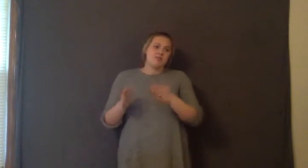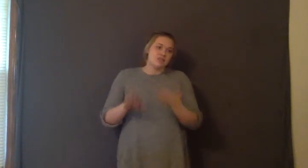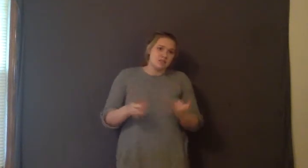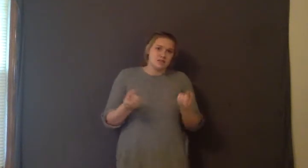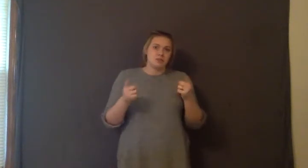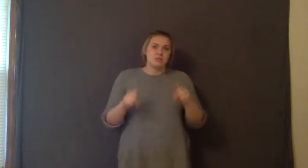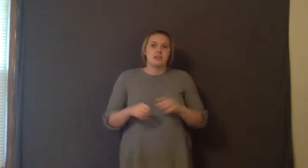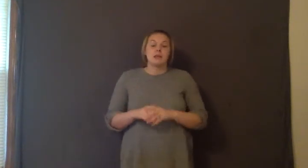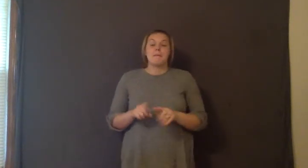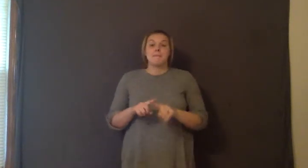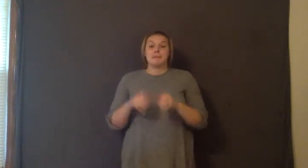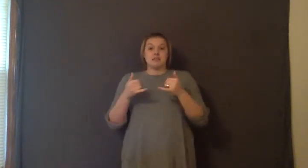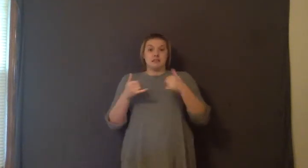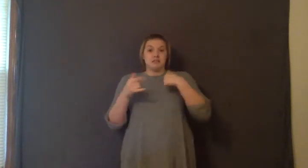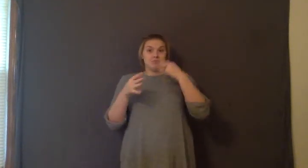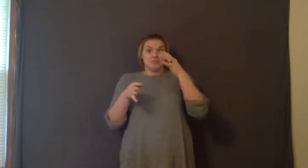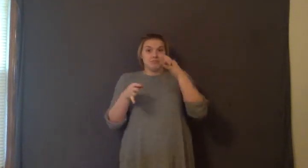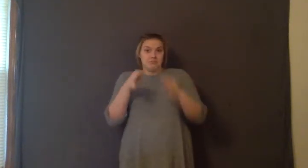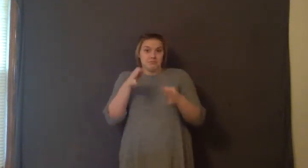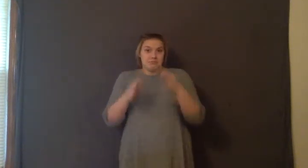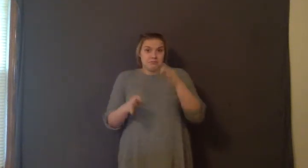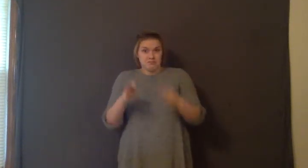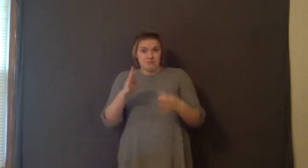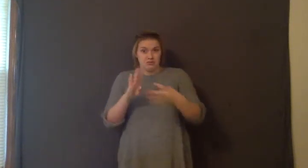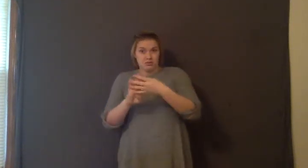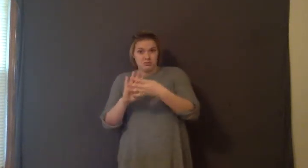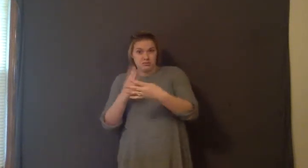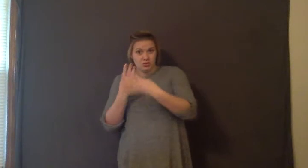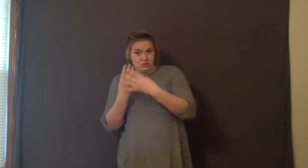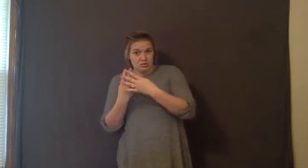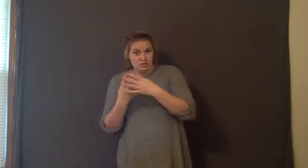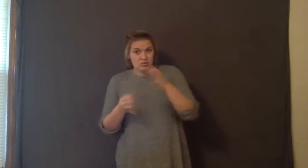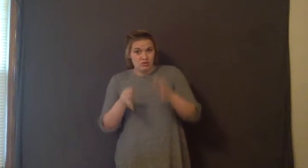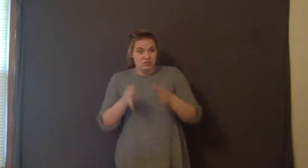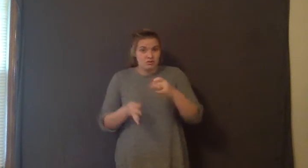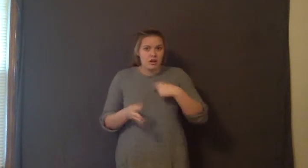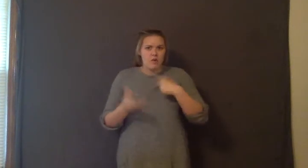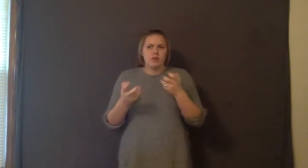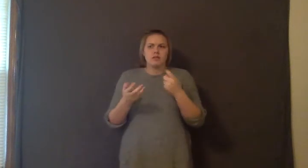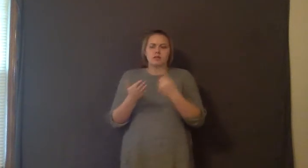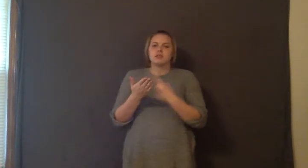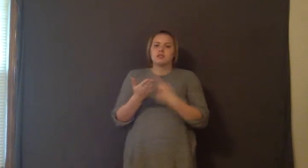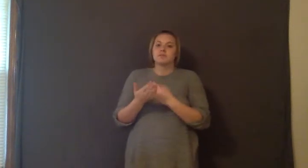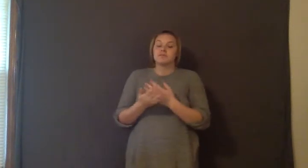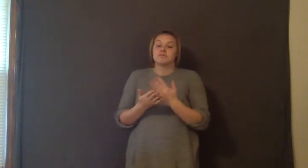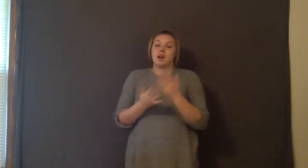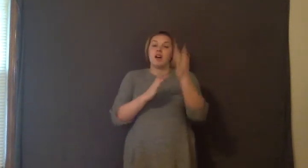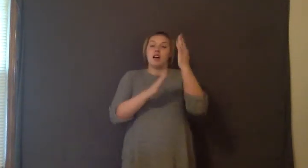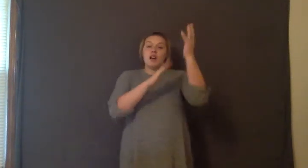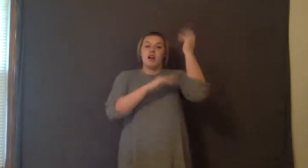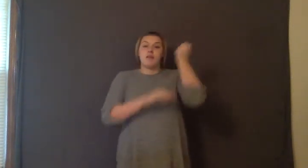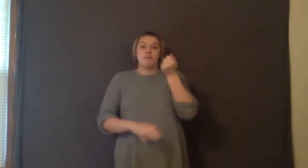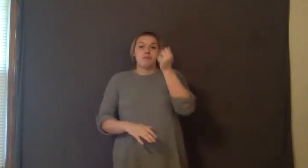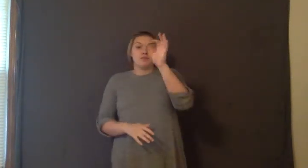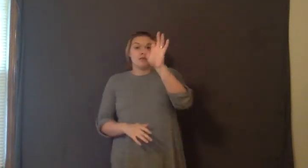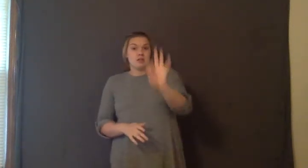system. This country is very different today than it was 40 years ago. In 1972, there were 300,000 people in jails and